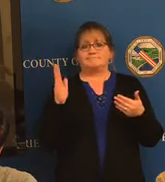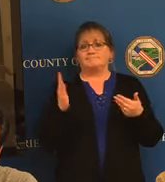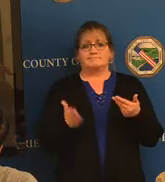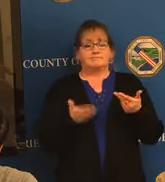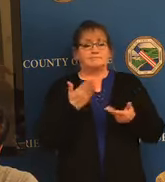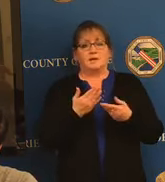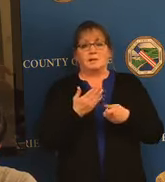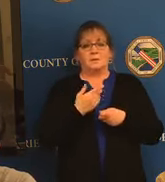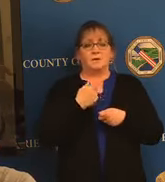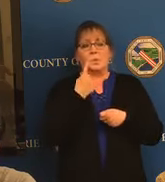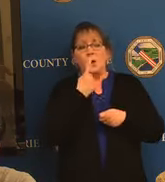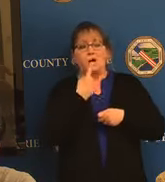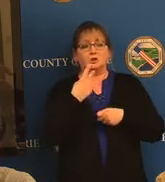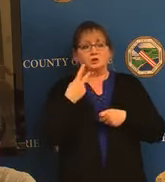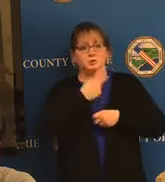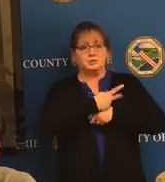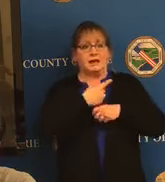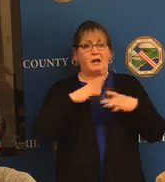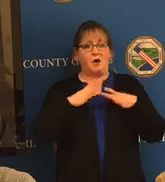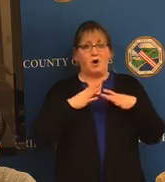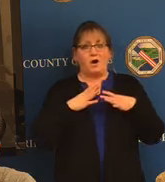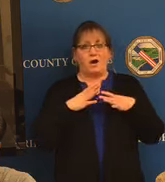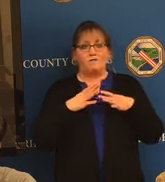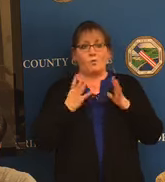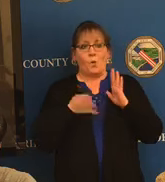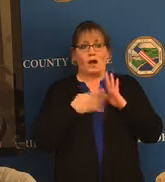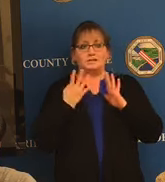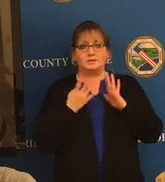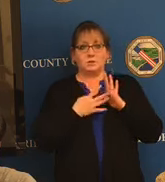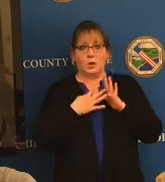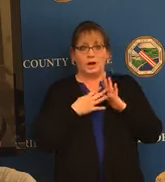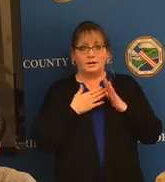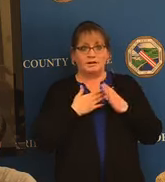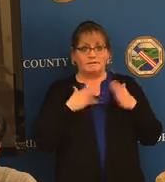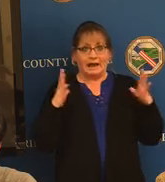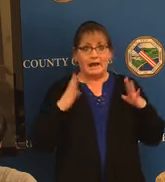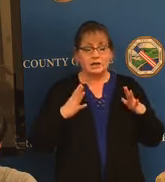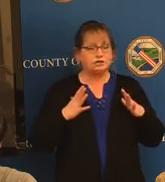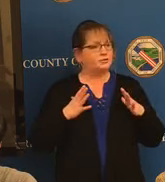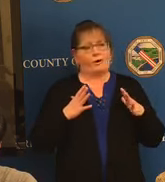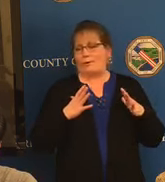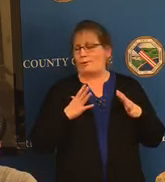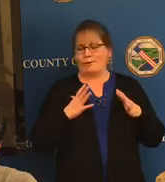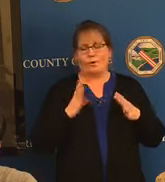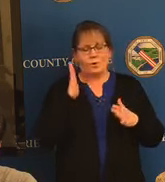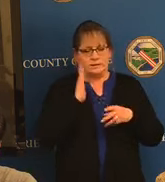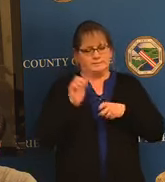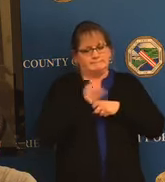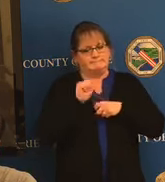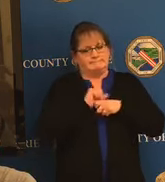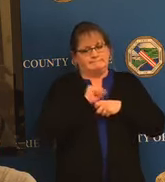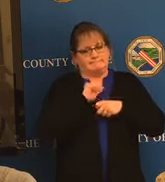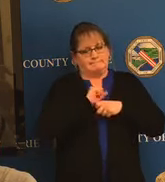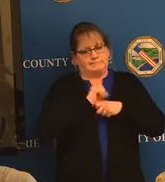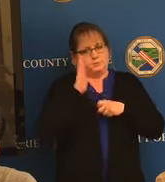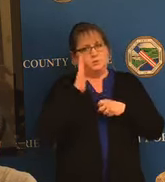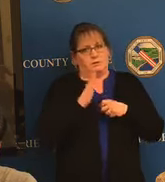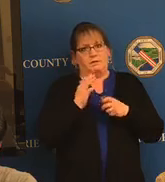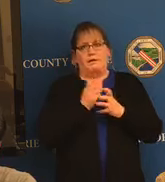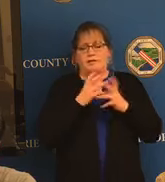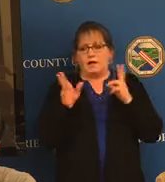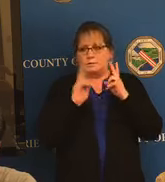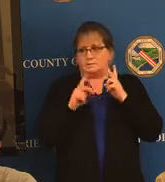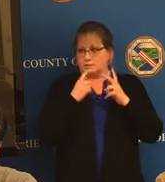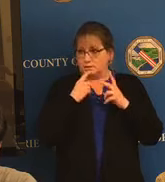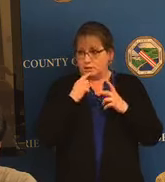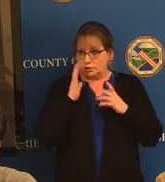be a day off here and there for each of us, but it's not like there'll be any vacations coming up. We'll be working very hard. A lot of people were asking, do you